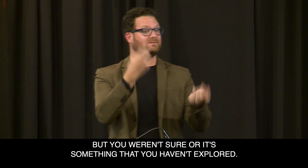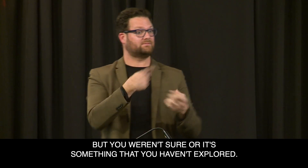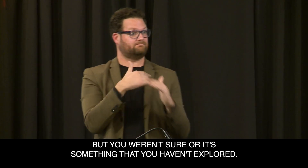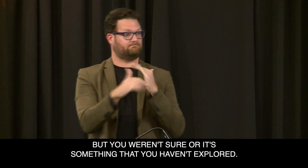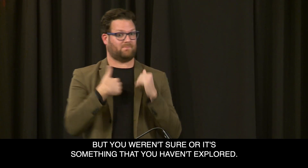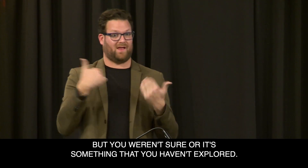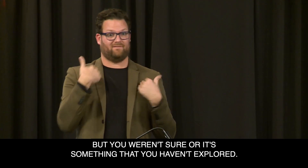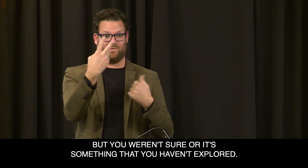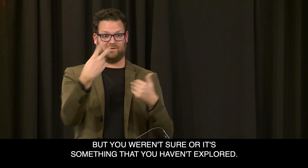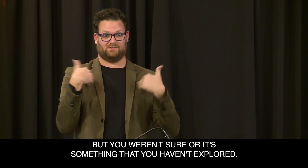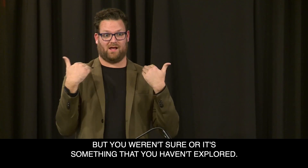haven't explored.